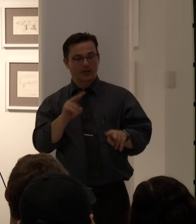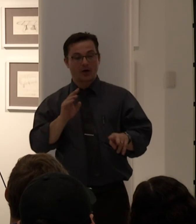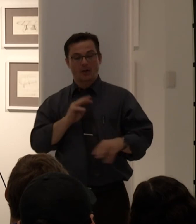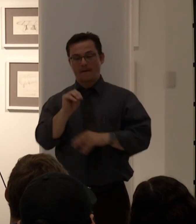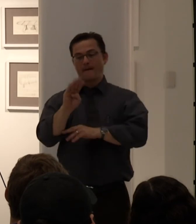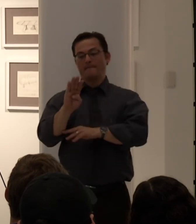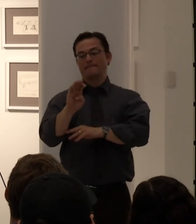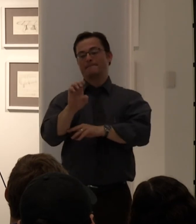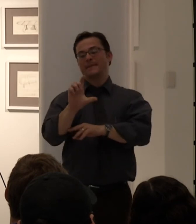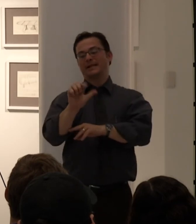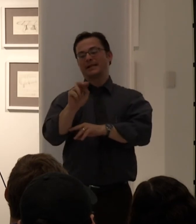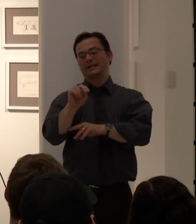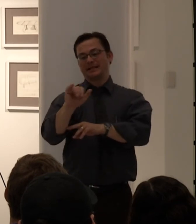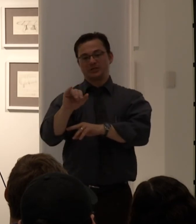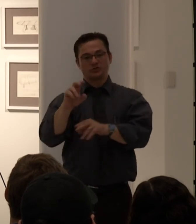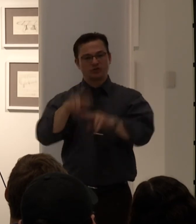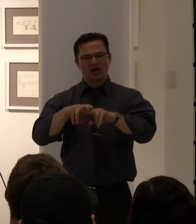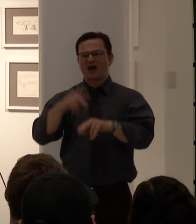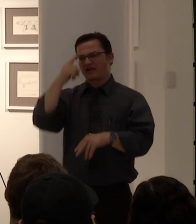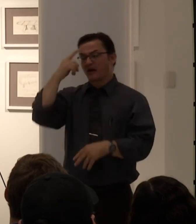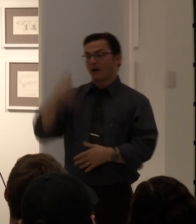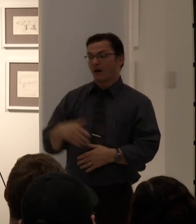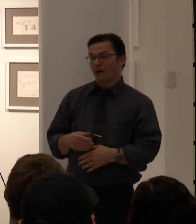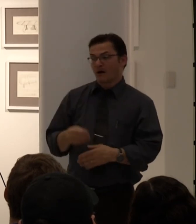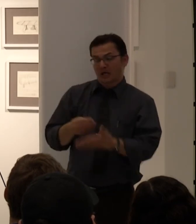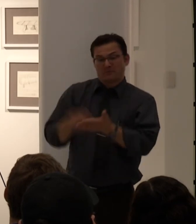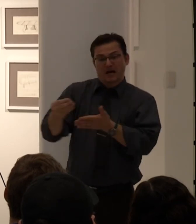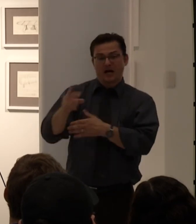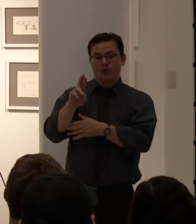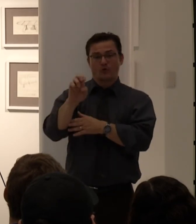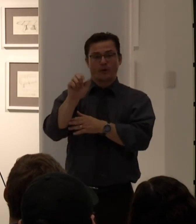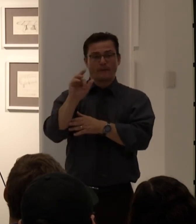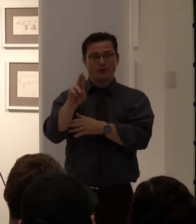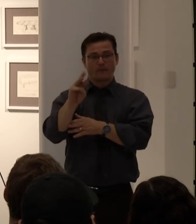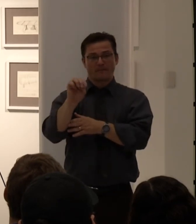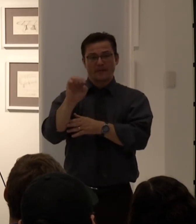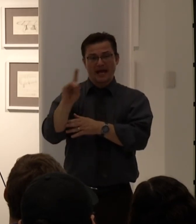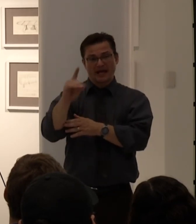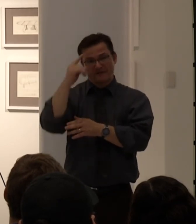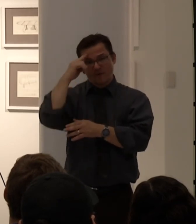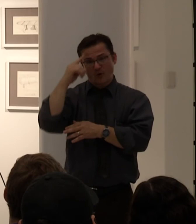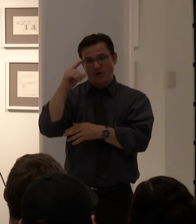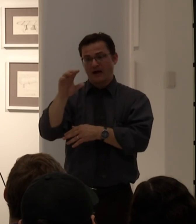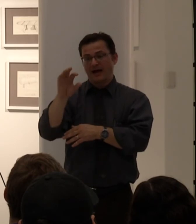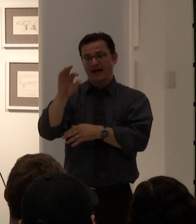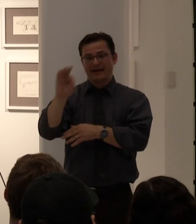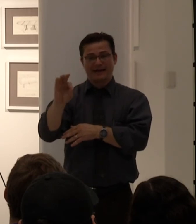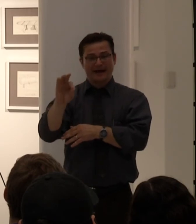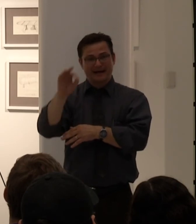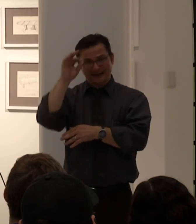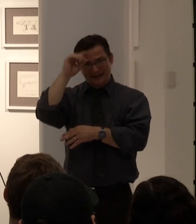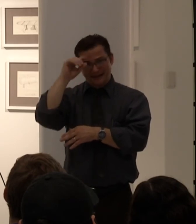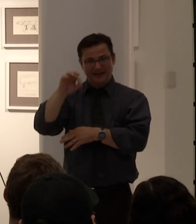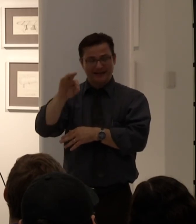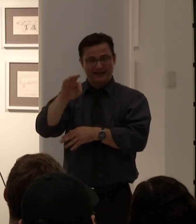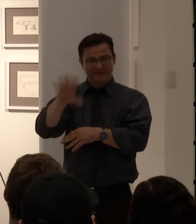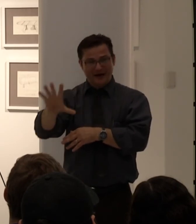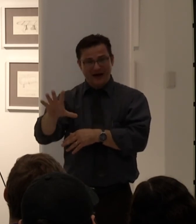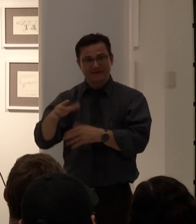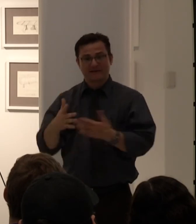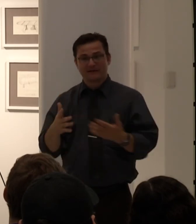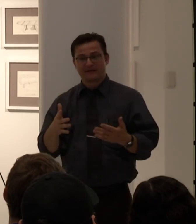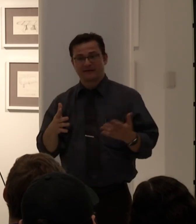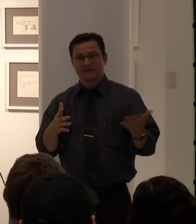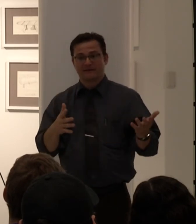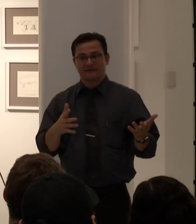Bellini chair and say, well, you can buy a Rubbermaid chair for $9.95. Okay, we'll give a premium to the Bellini